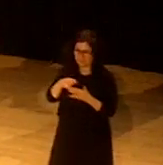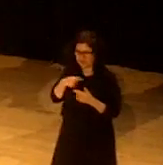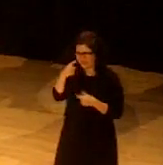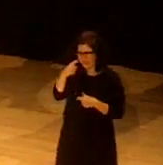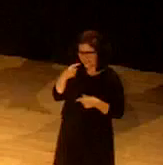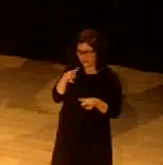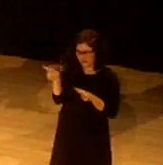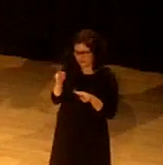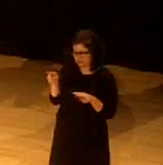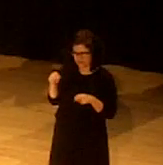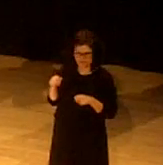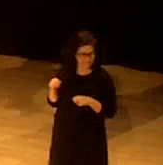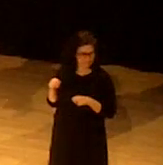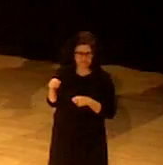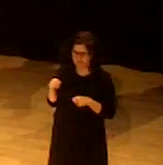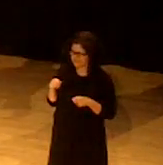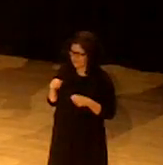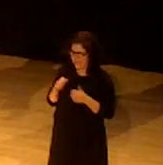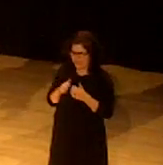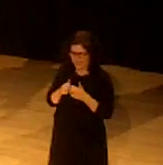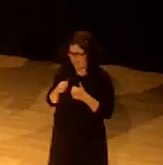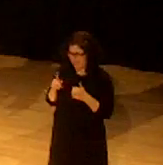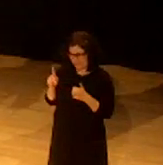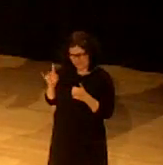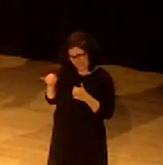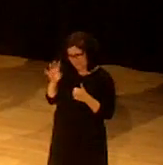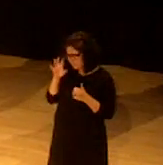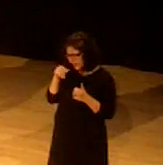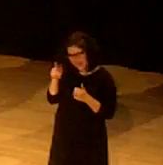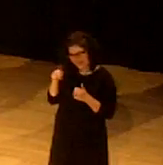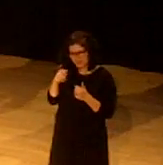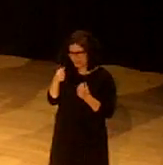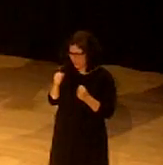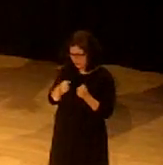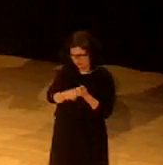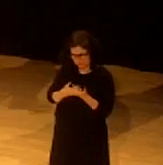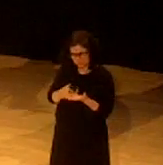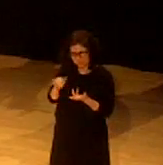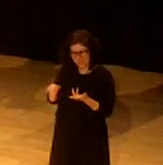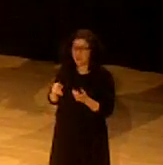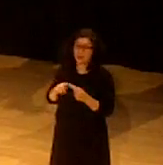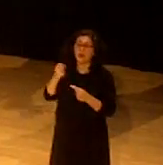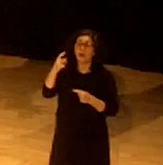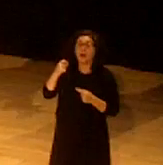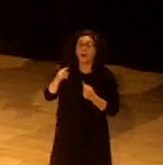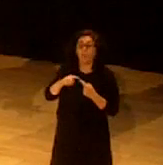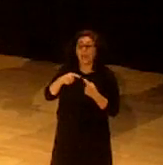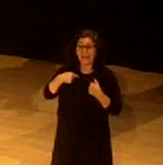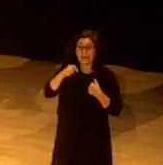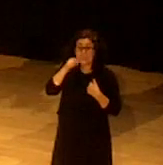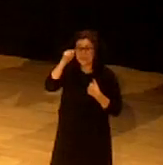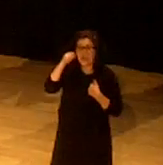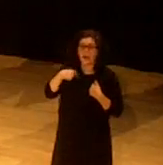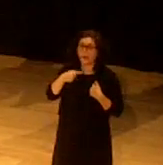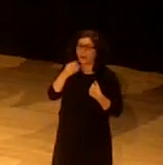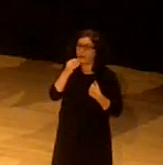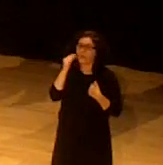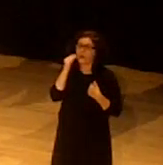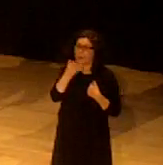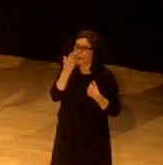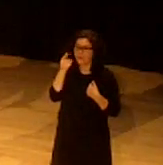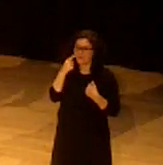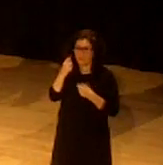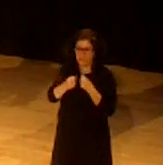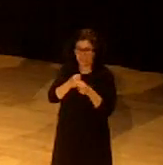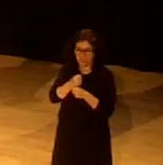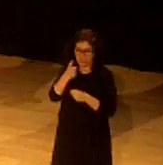shape or form, I have to try and articulate that later. And then the second thing is, I was homeless as a teenager for about a year and a half. And when you're homeless, you